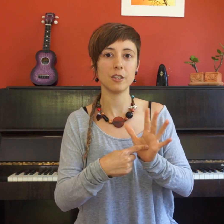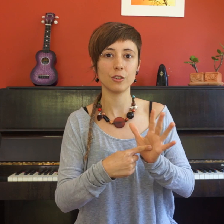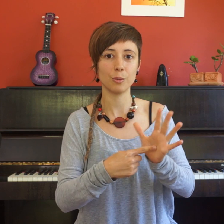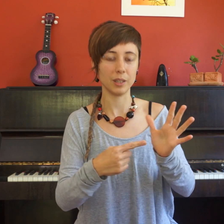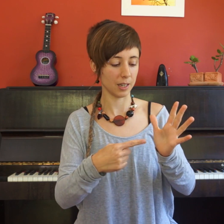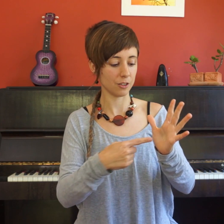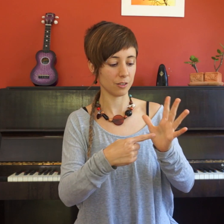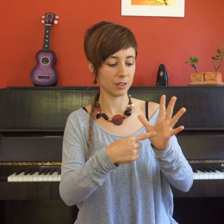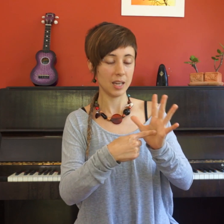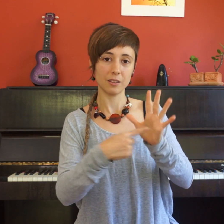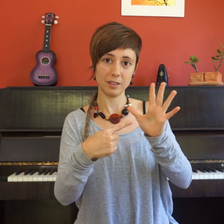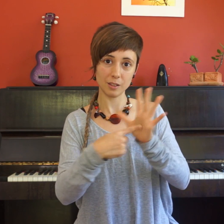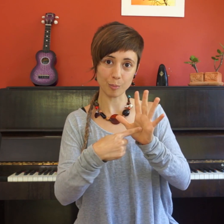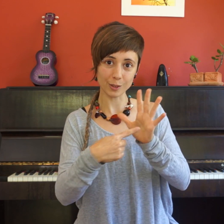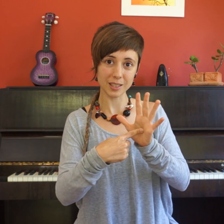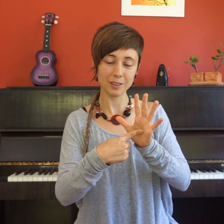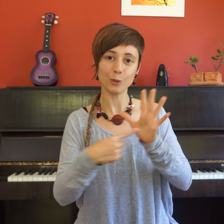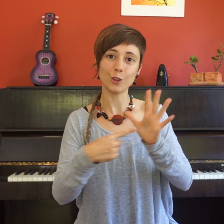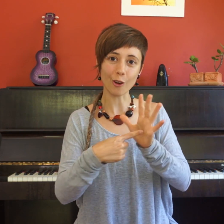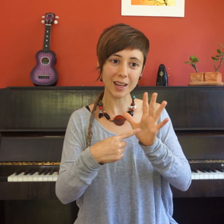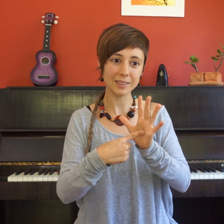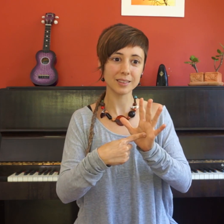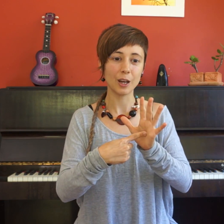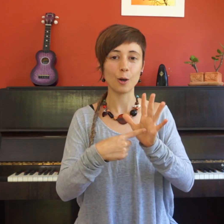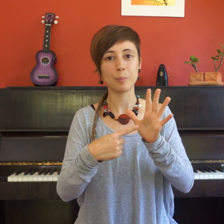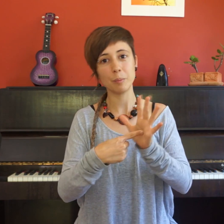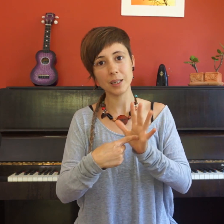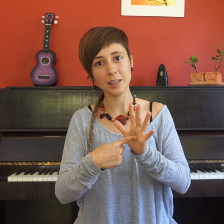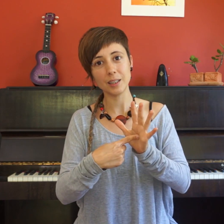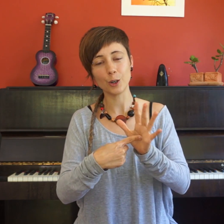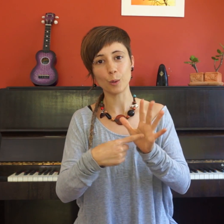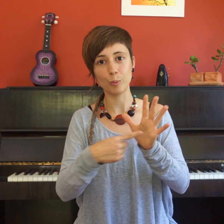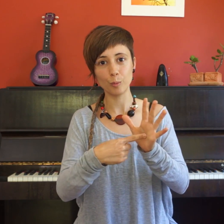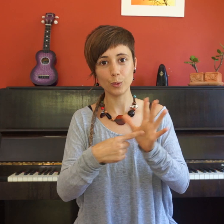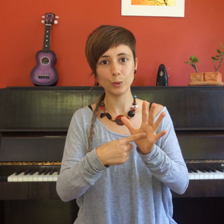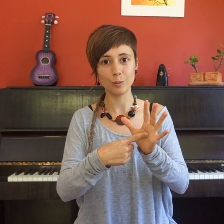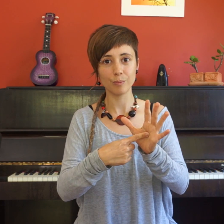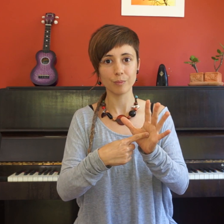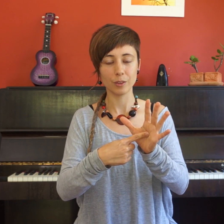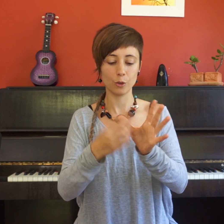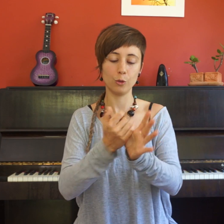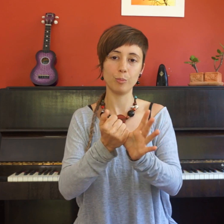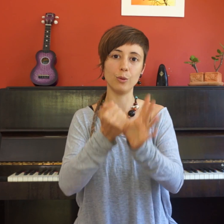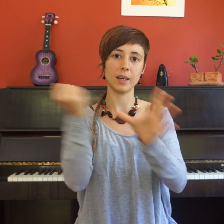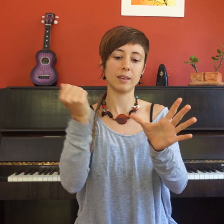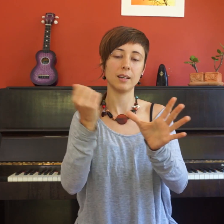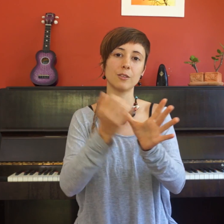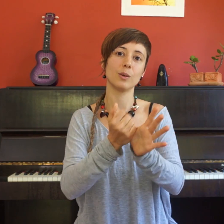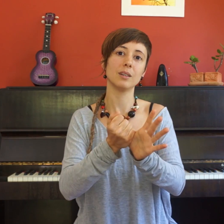elimination communication. So this is potty or toilet or pee-pee or poo-poo. You could do poo like that as well.